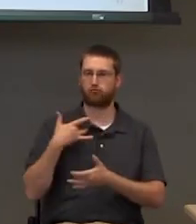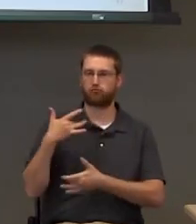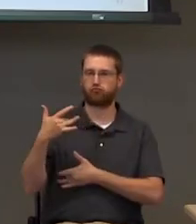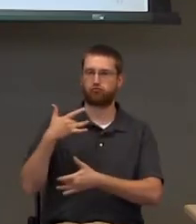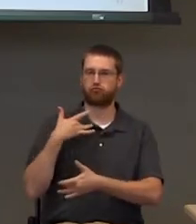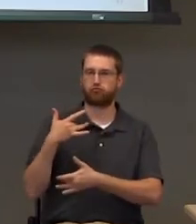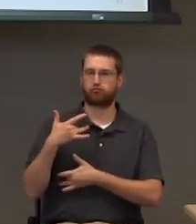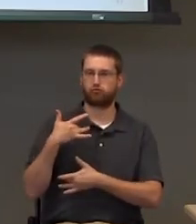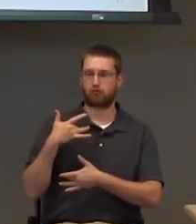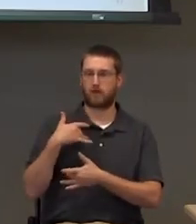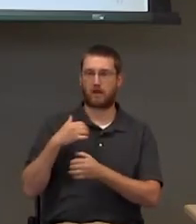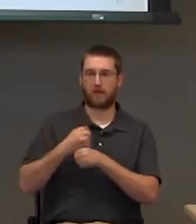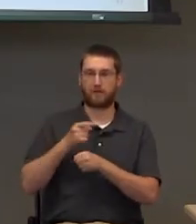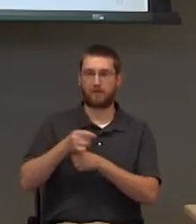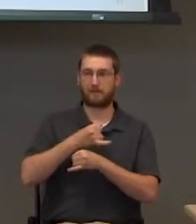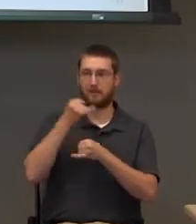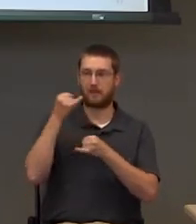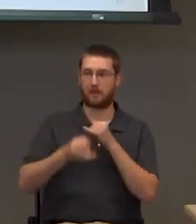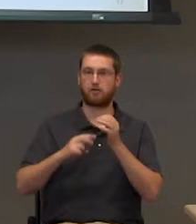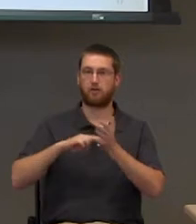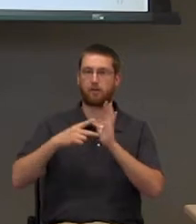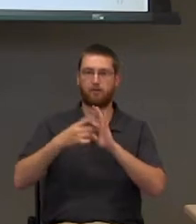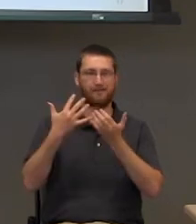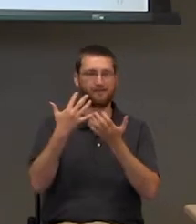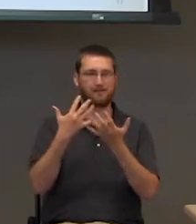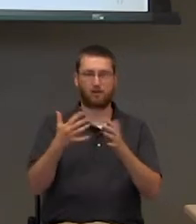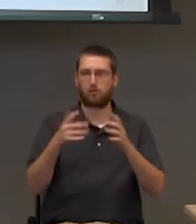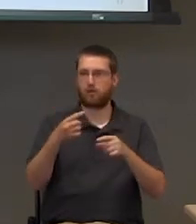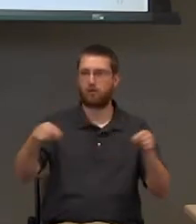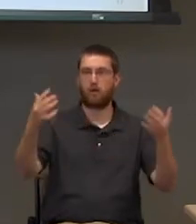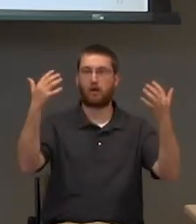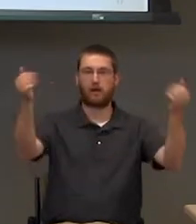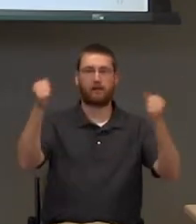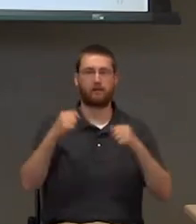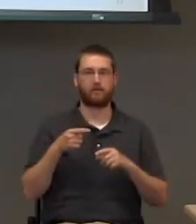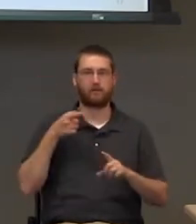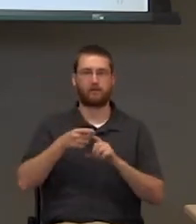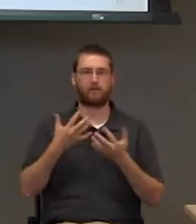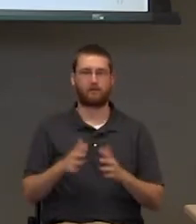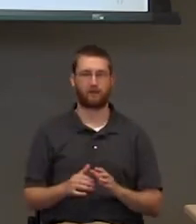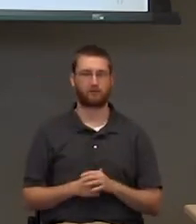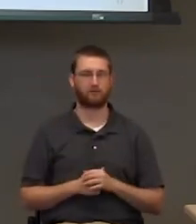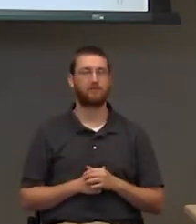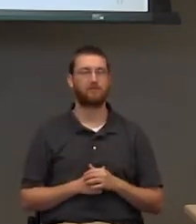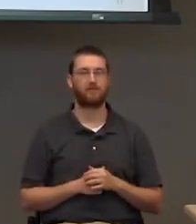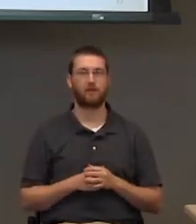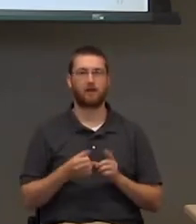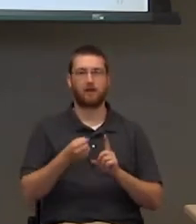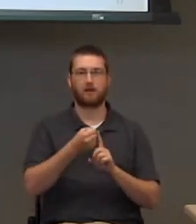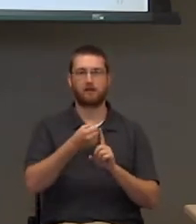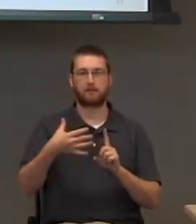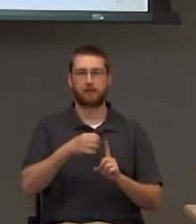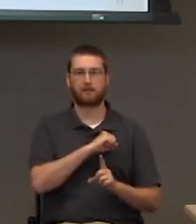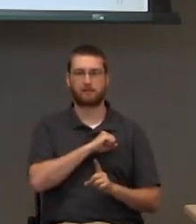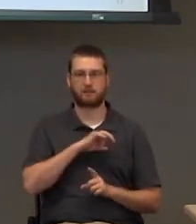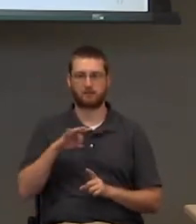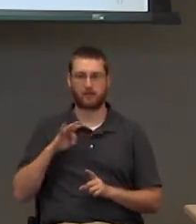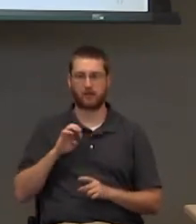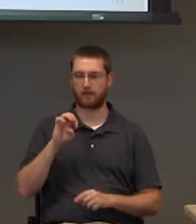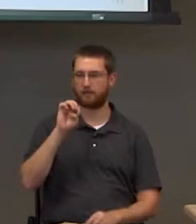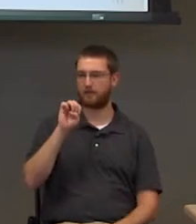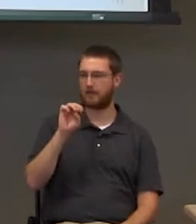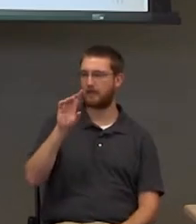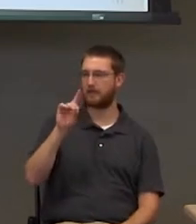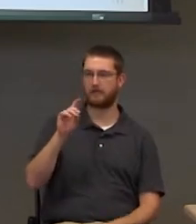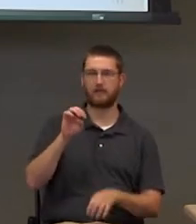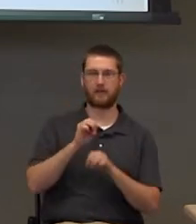I made it last on purpose because I didn't want anyone to leave until I was done. So expand staffing of the ED effort.